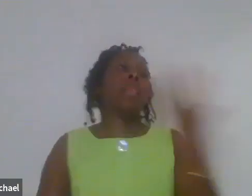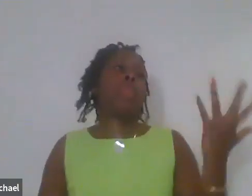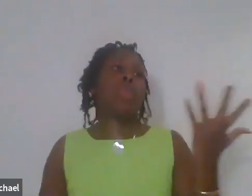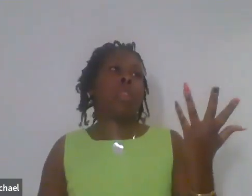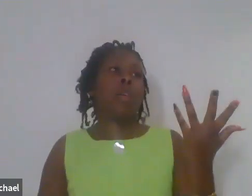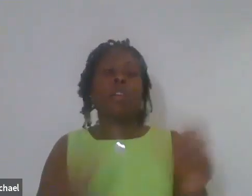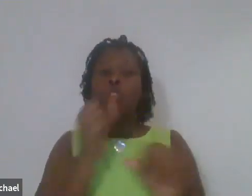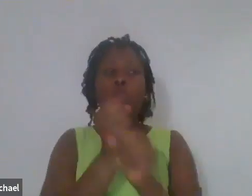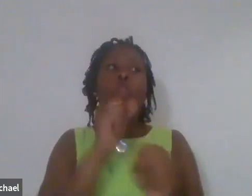then you'll fail. So